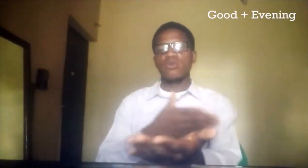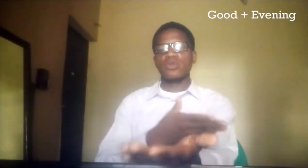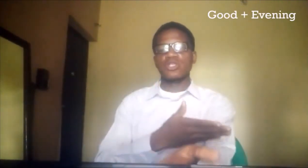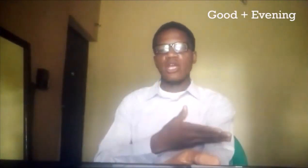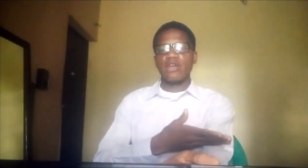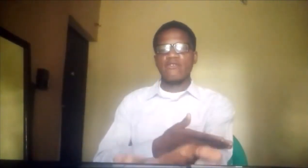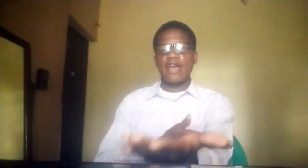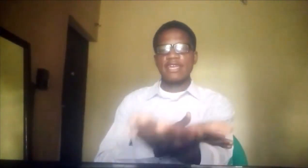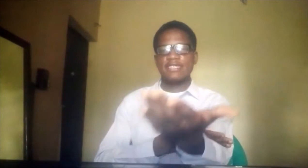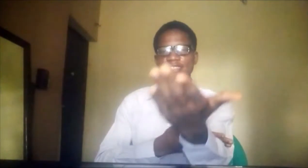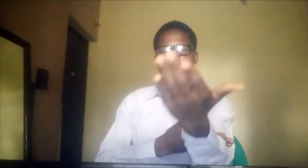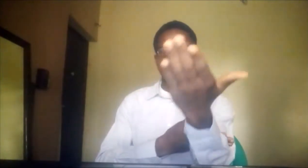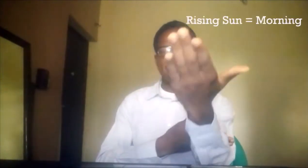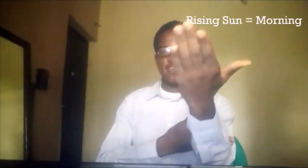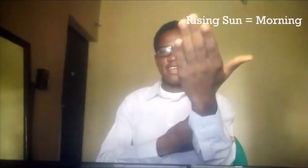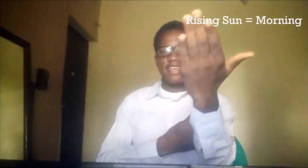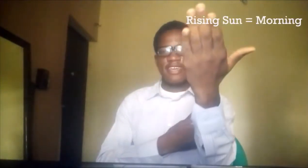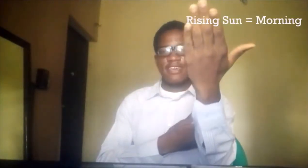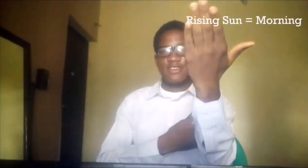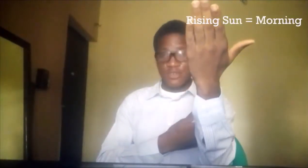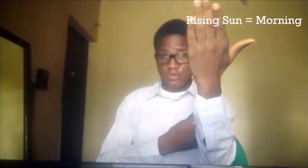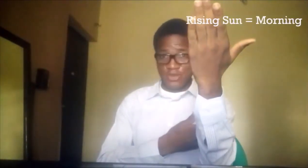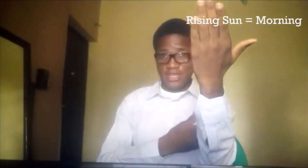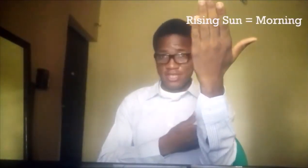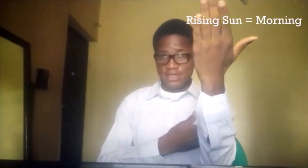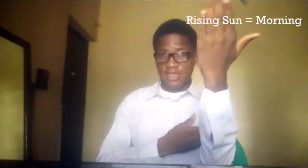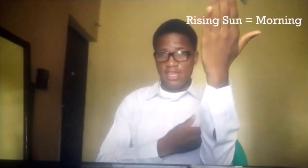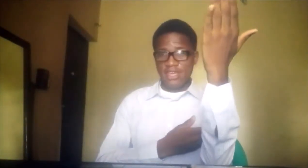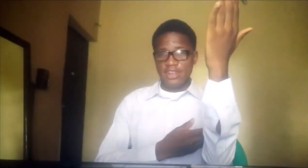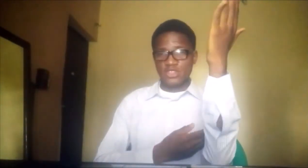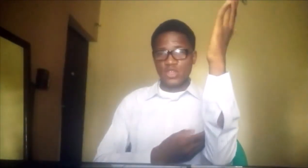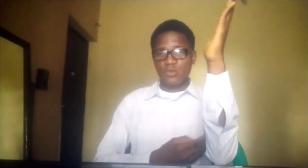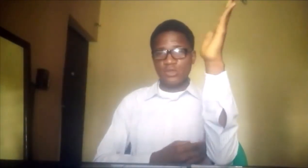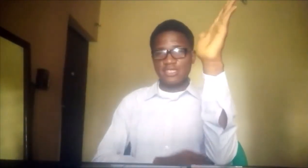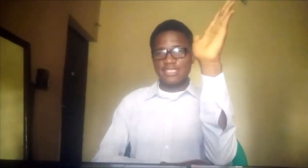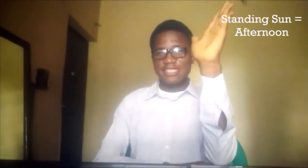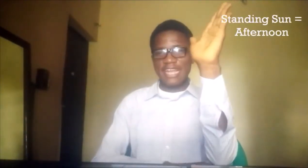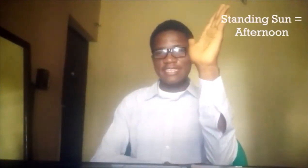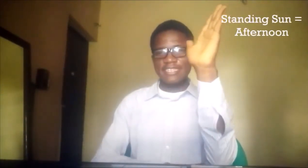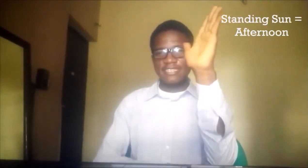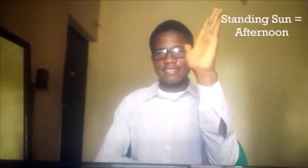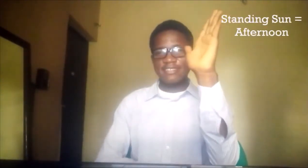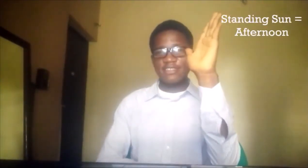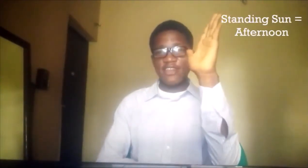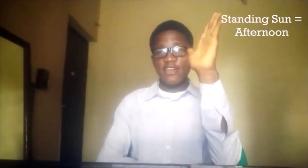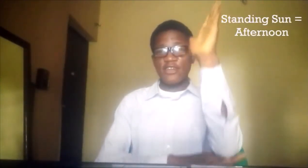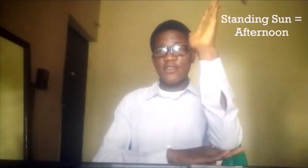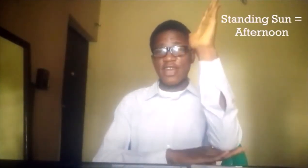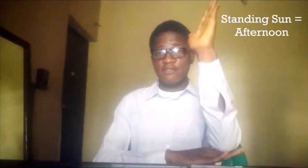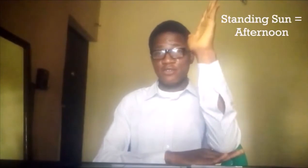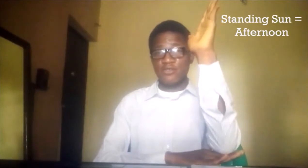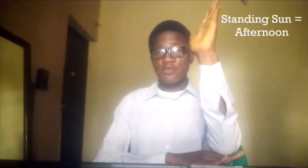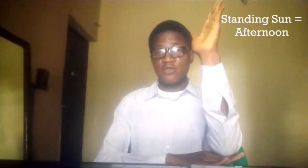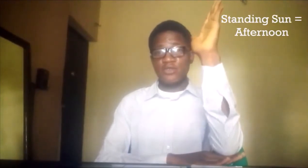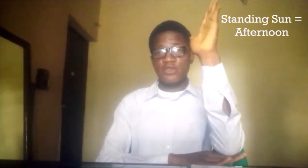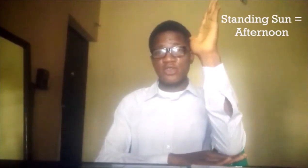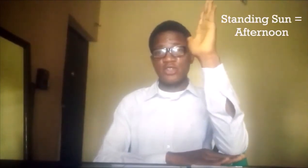was rising. Good morning. The sun was standing. Good afternoon. The sun